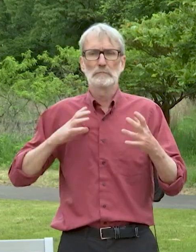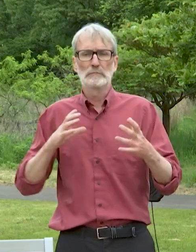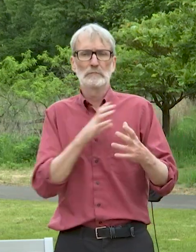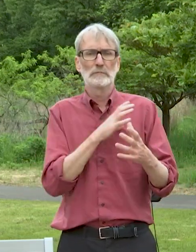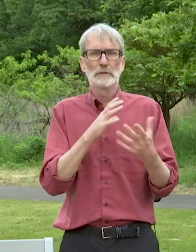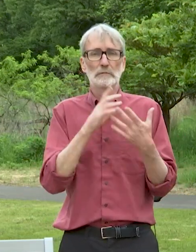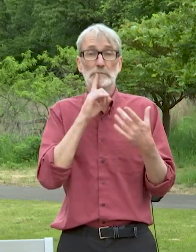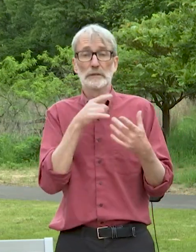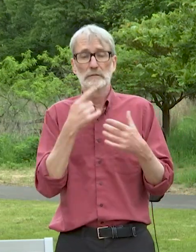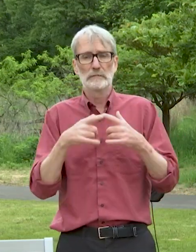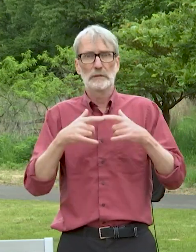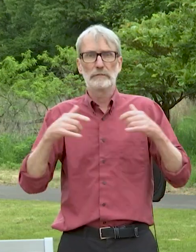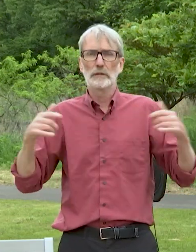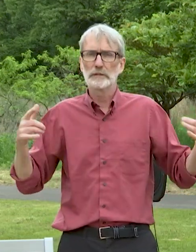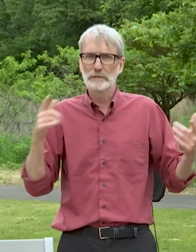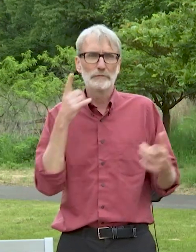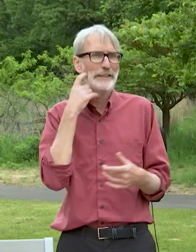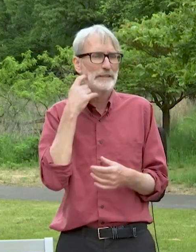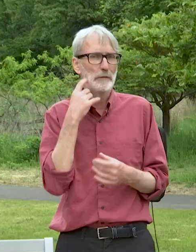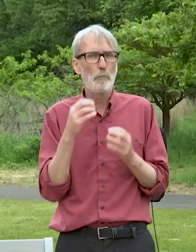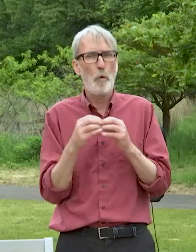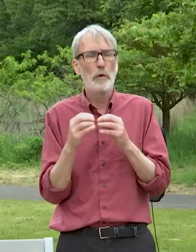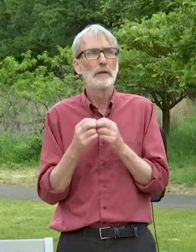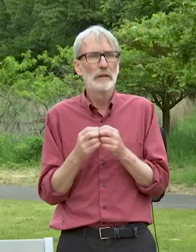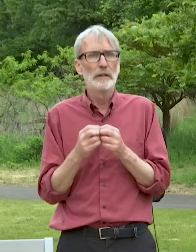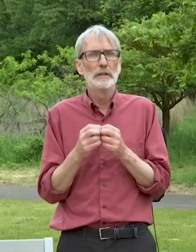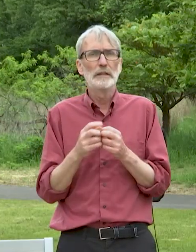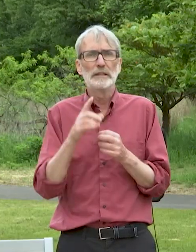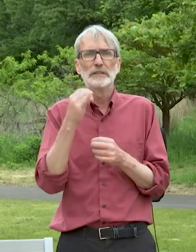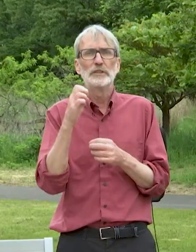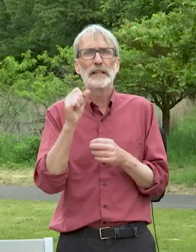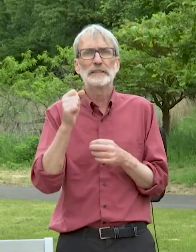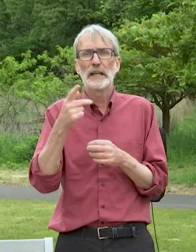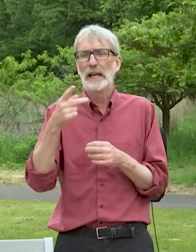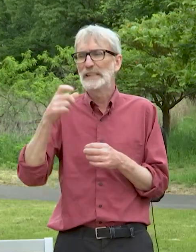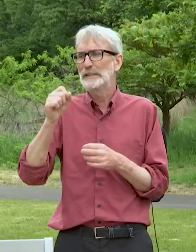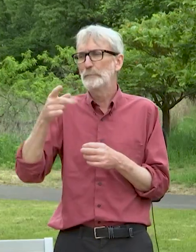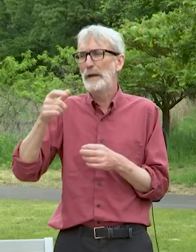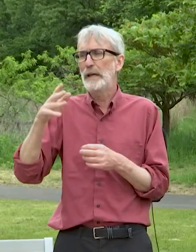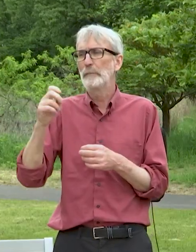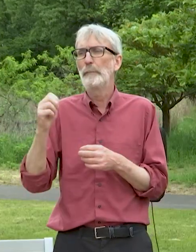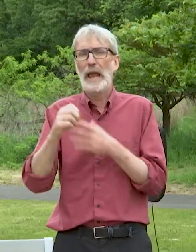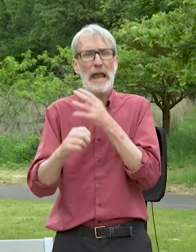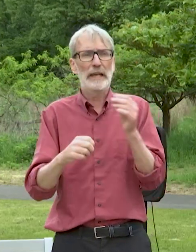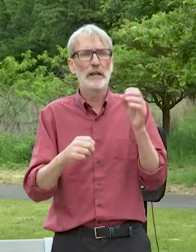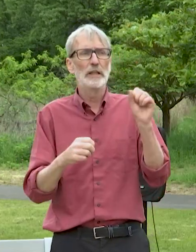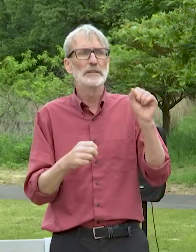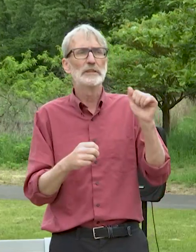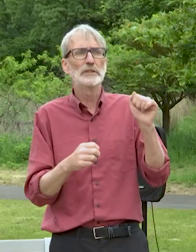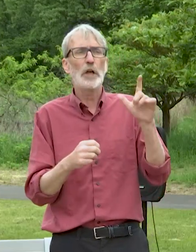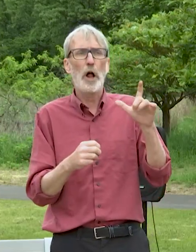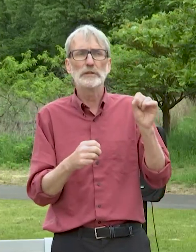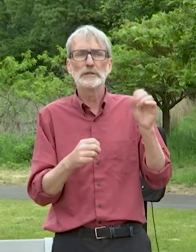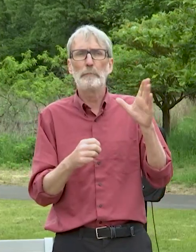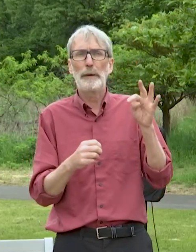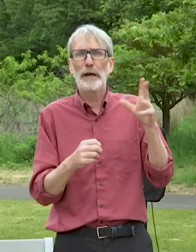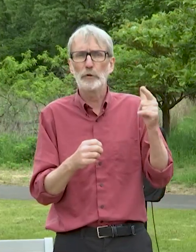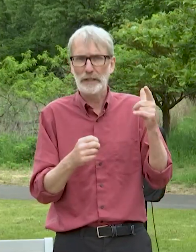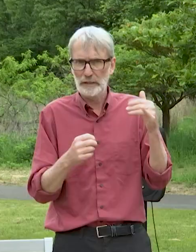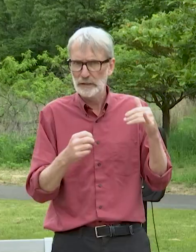more diverse over the last several years. Representative Jess Benham and Representative Abigail Salisbury have joined us here today, and